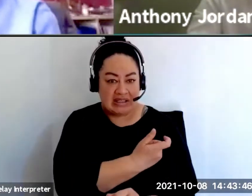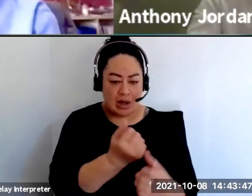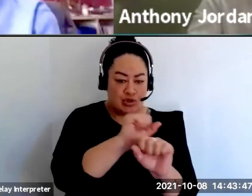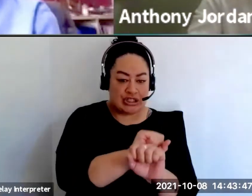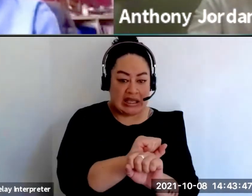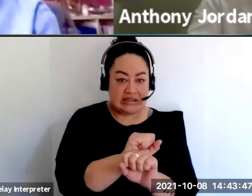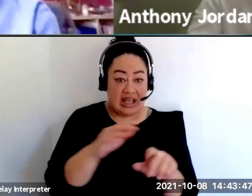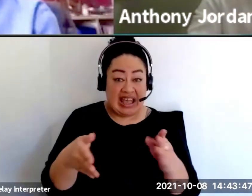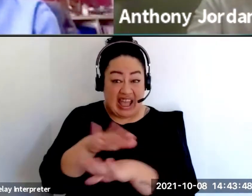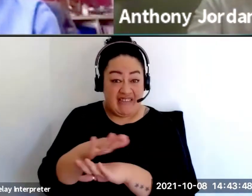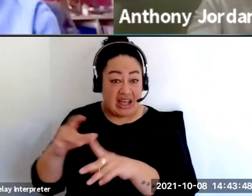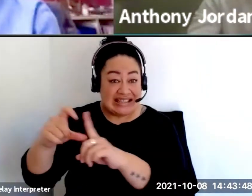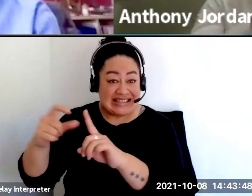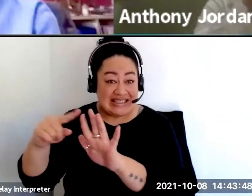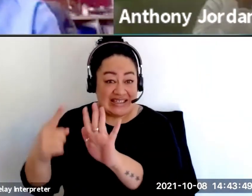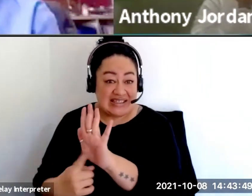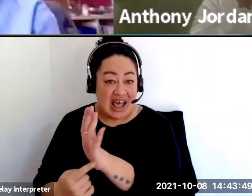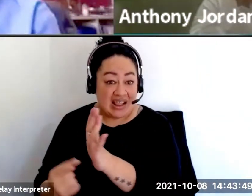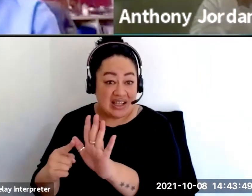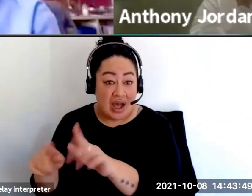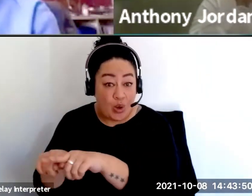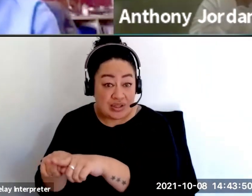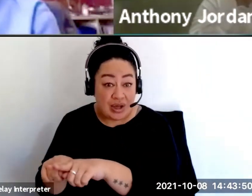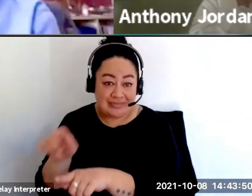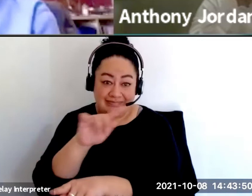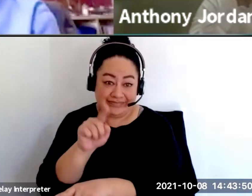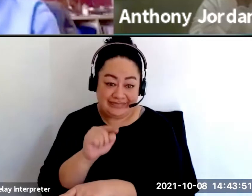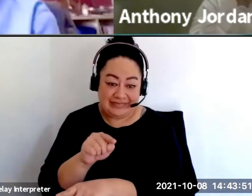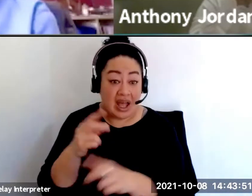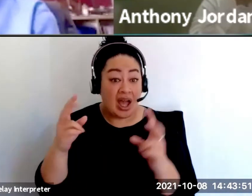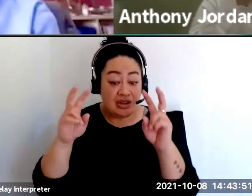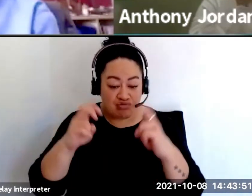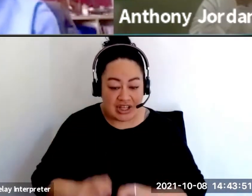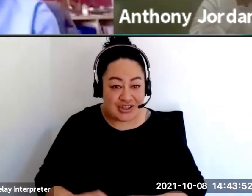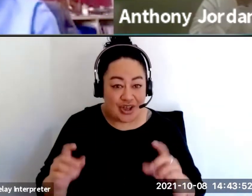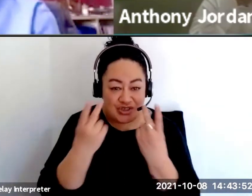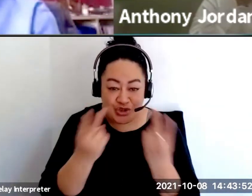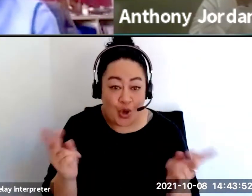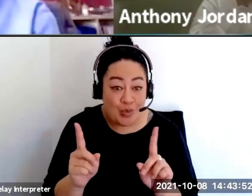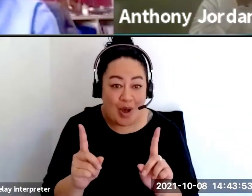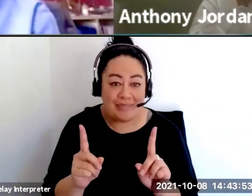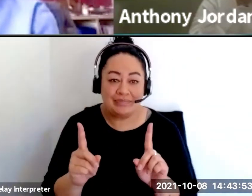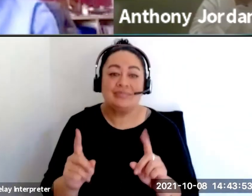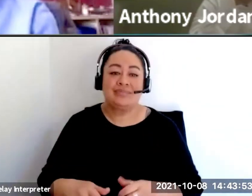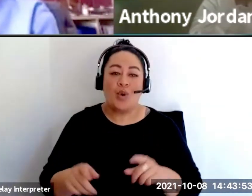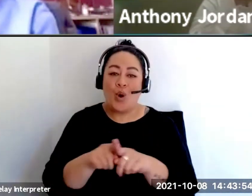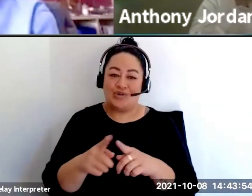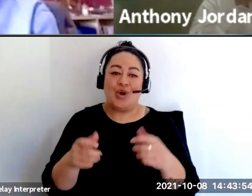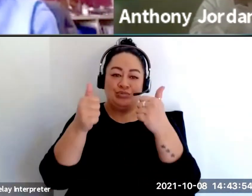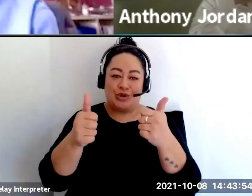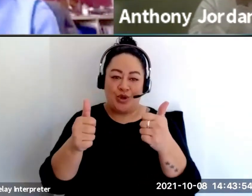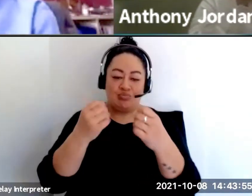as well? And what we've found in that research so far is that it does still give you really good protection against